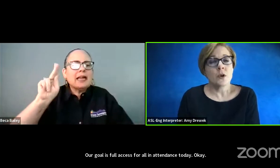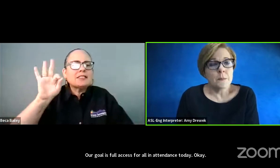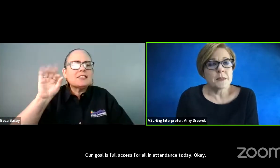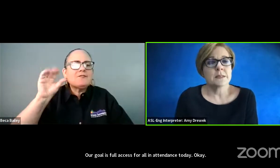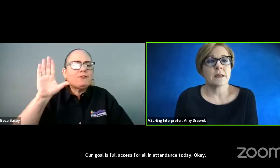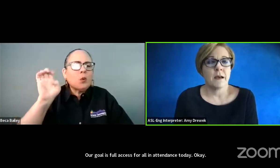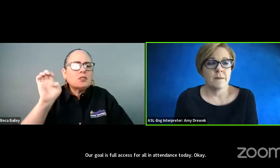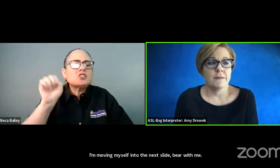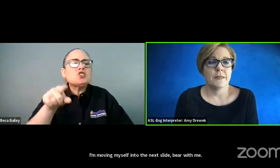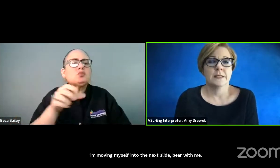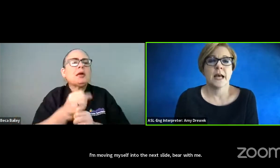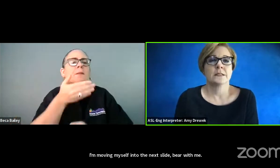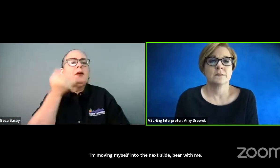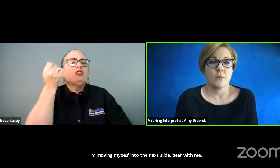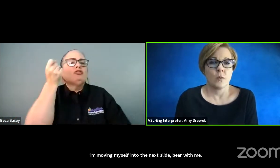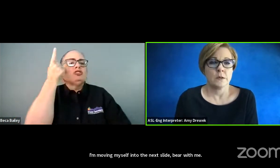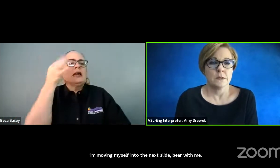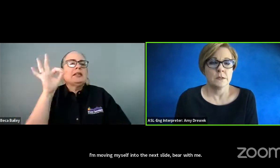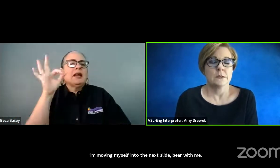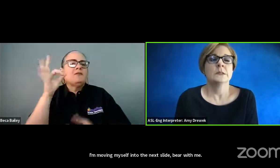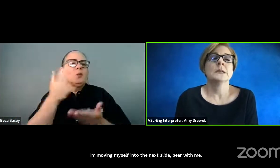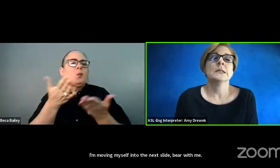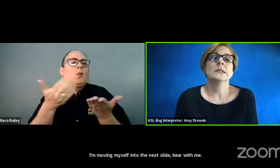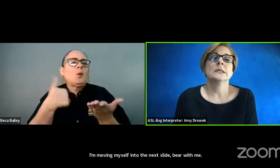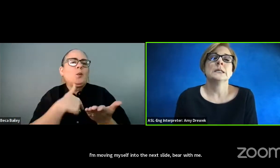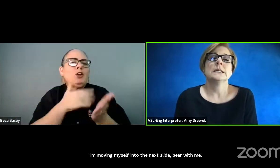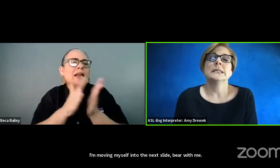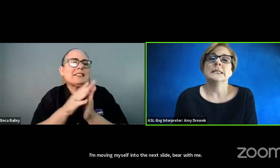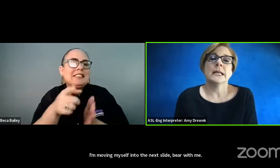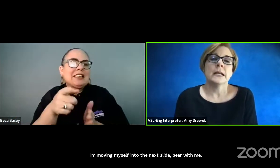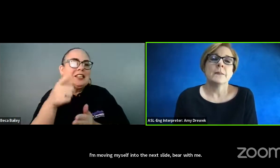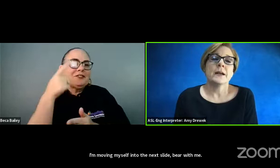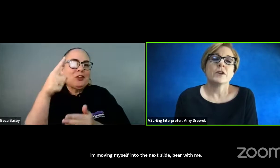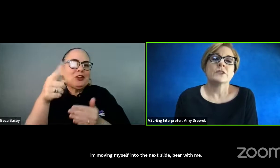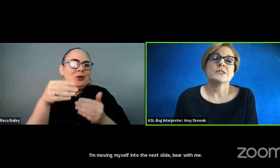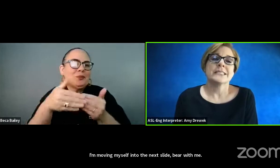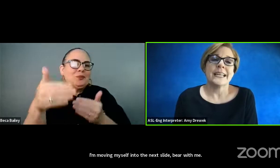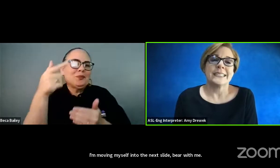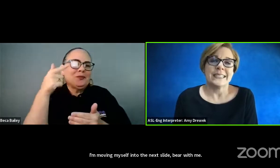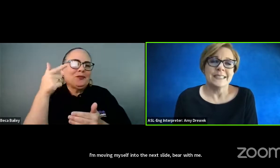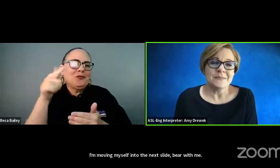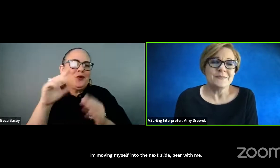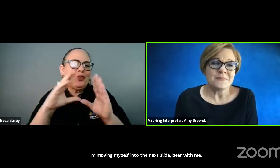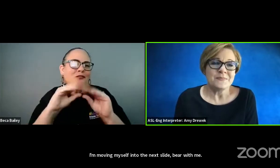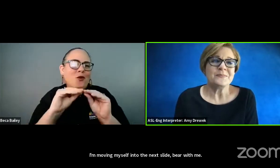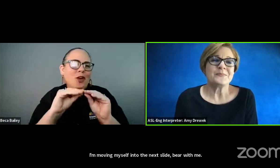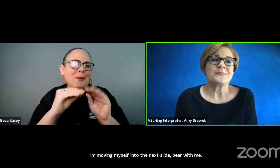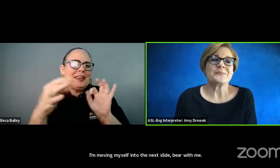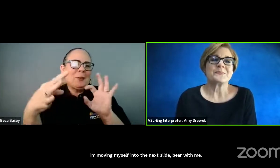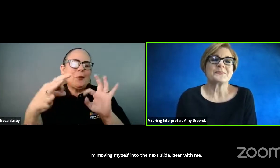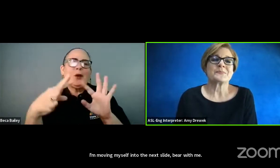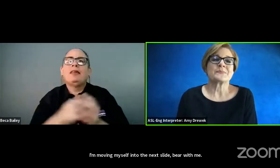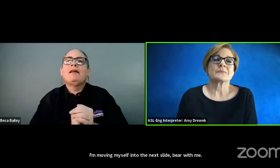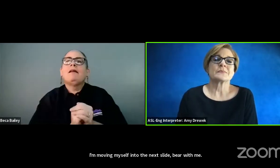So the purpose of the task force is to get a better understanding.